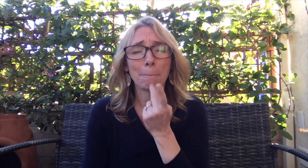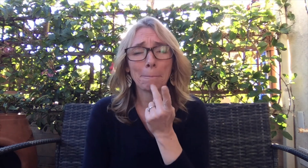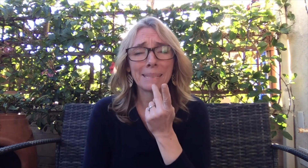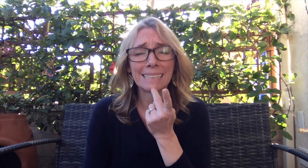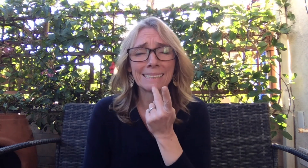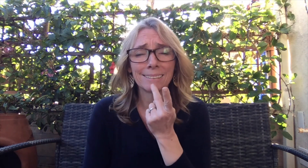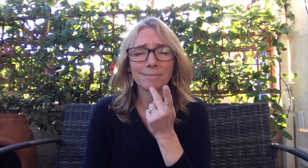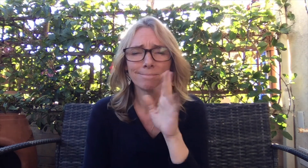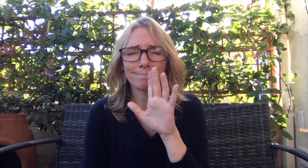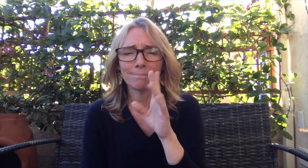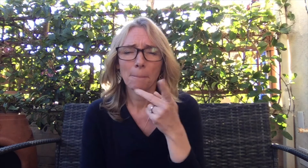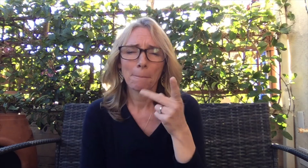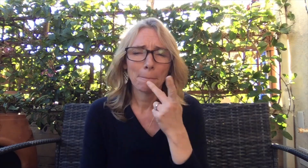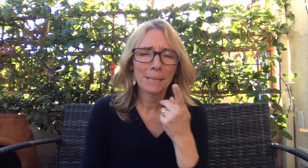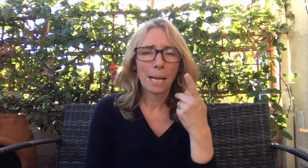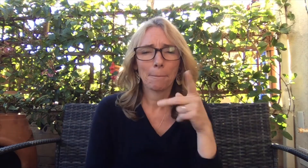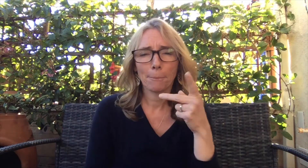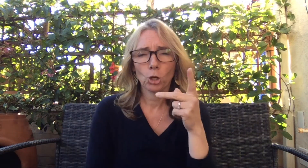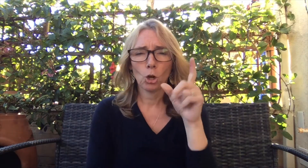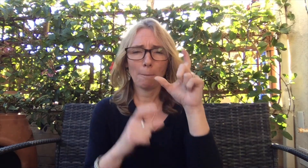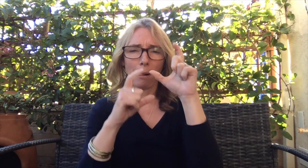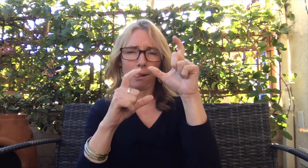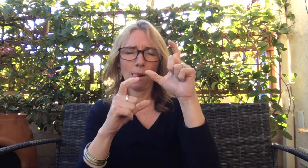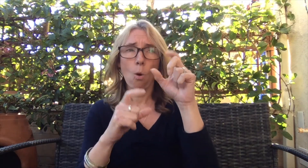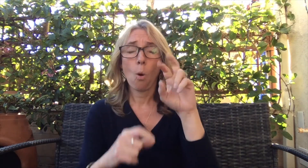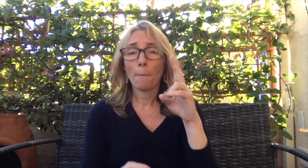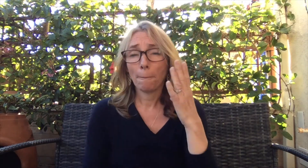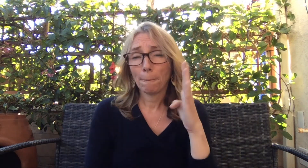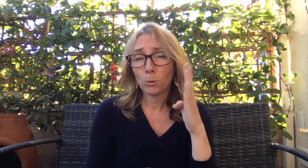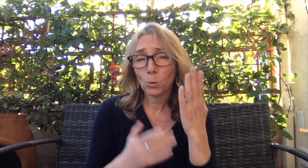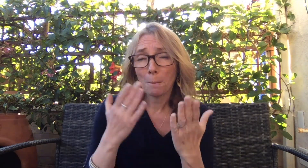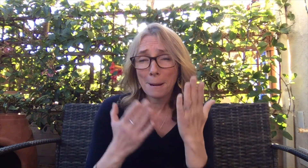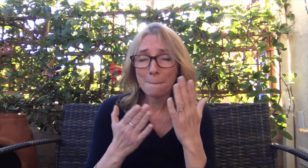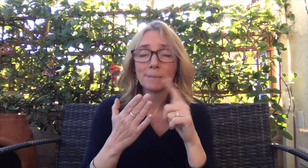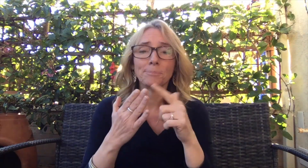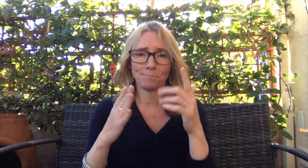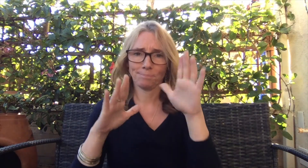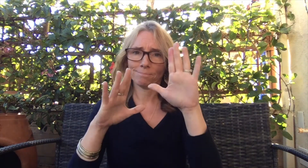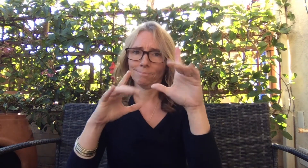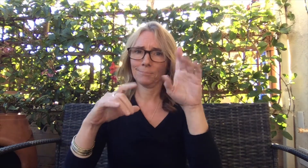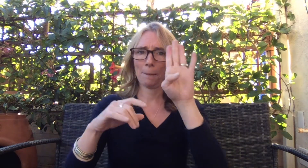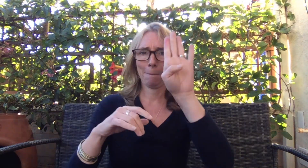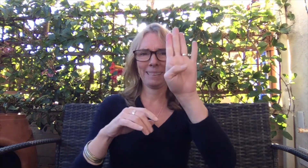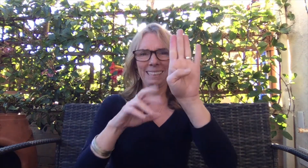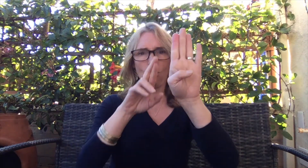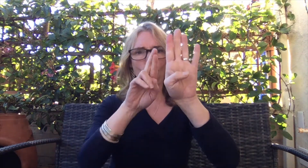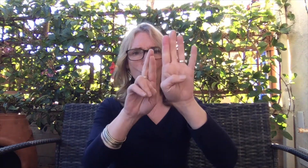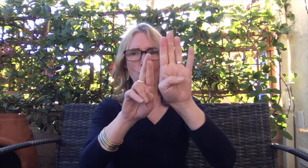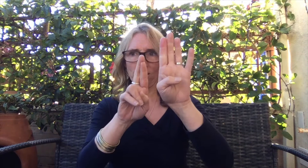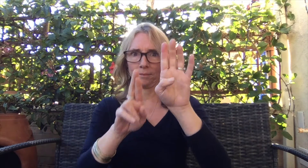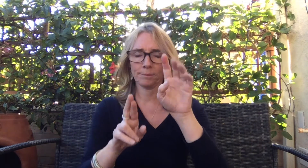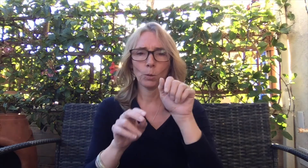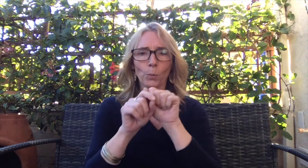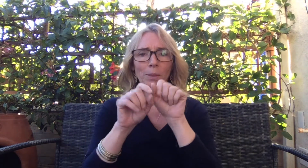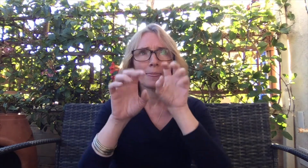think it's purple, maybe pink, purple. Maybe it's blue, actually. So the B and the